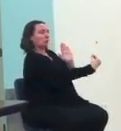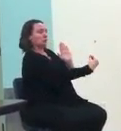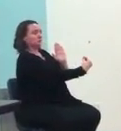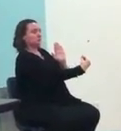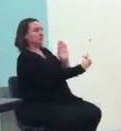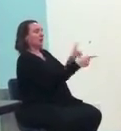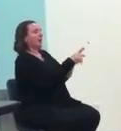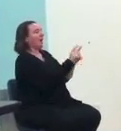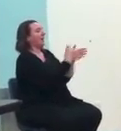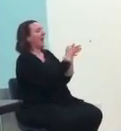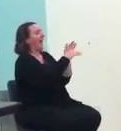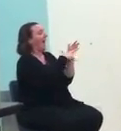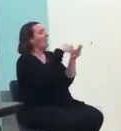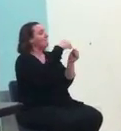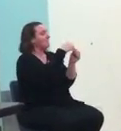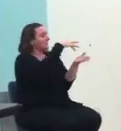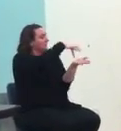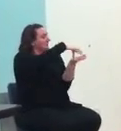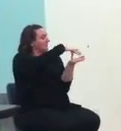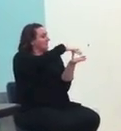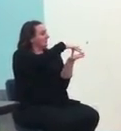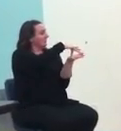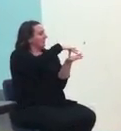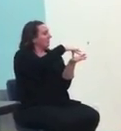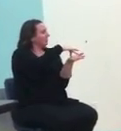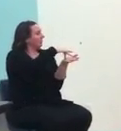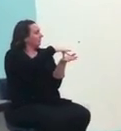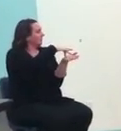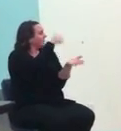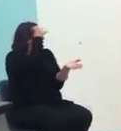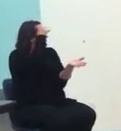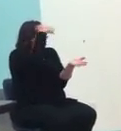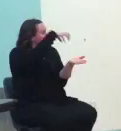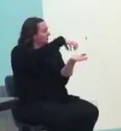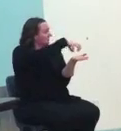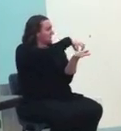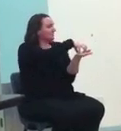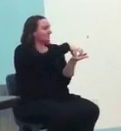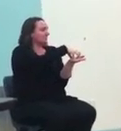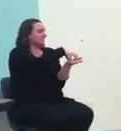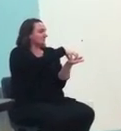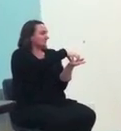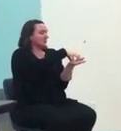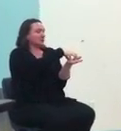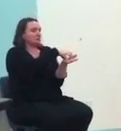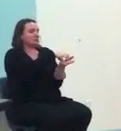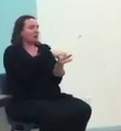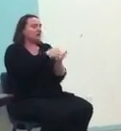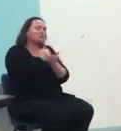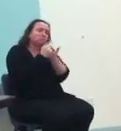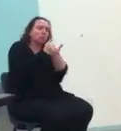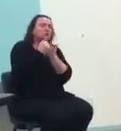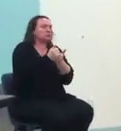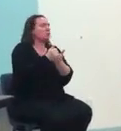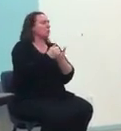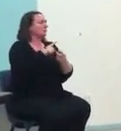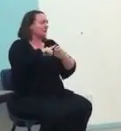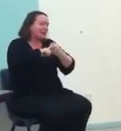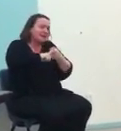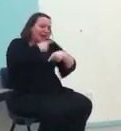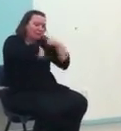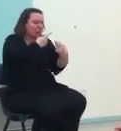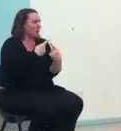need that. So I just want to say I fully support your strive to stay functioning. I